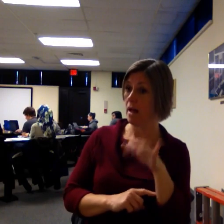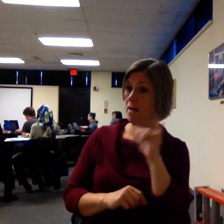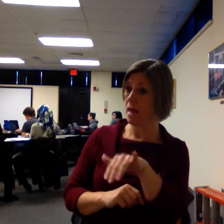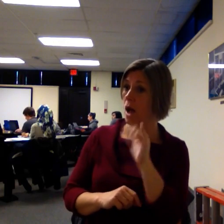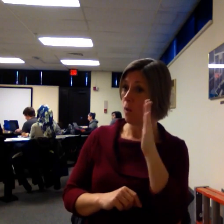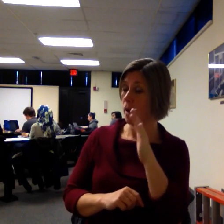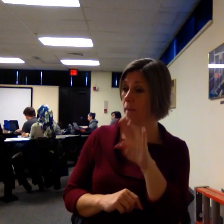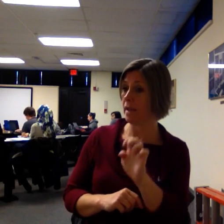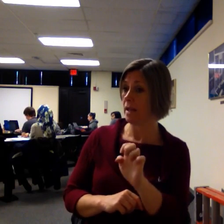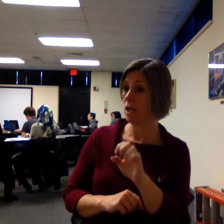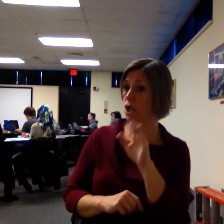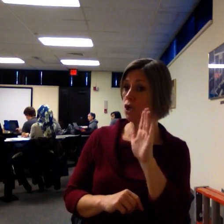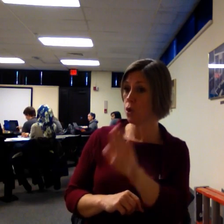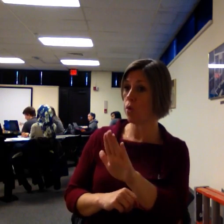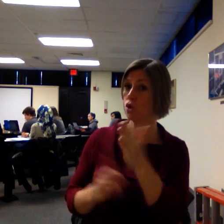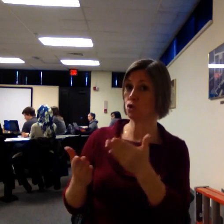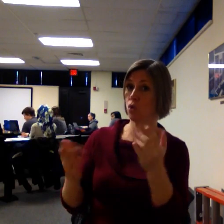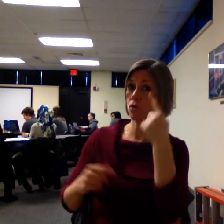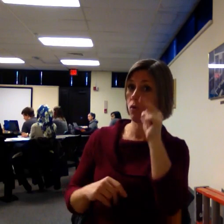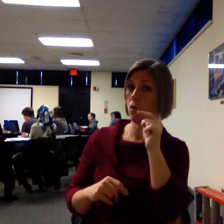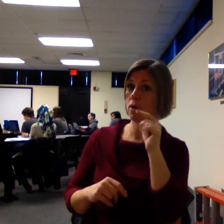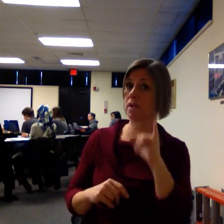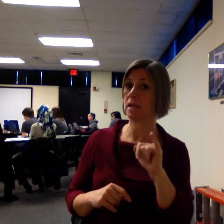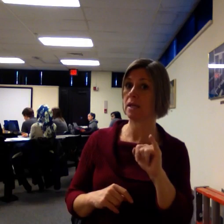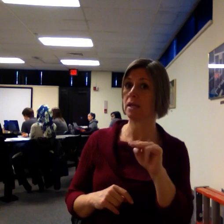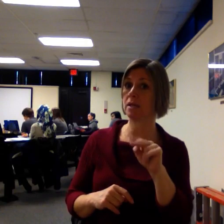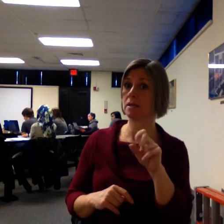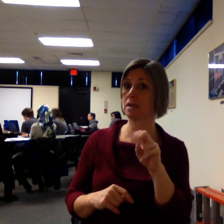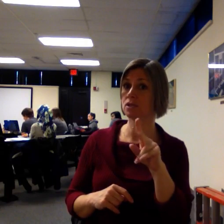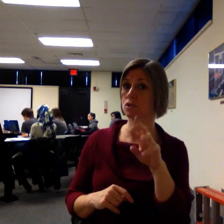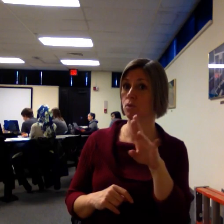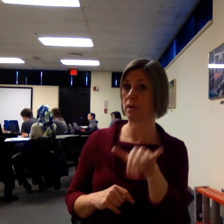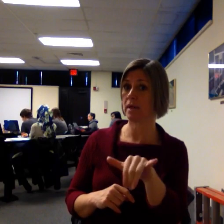your source then for your industry average column. So those are the two resources.